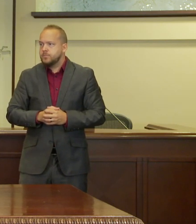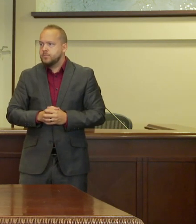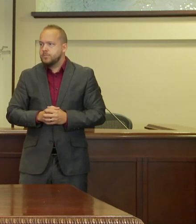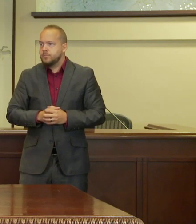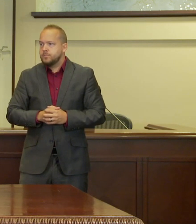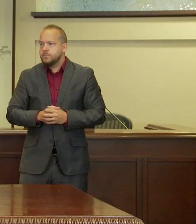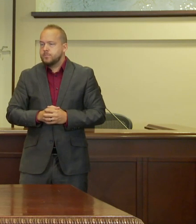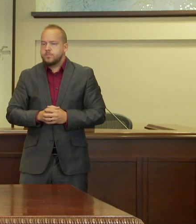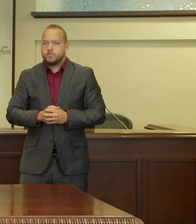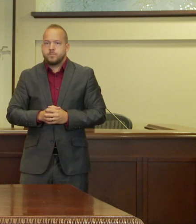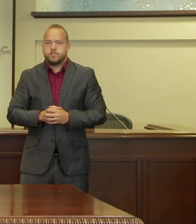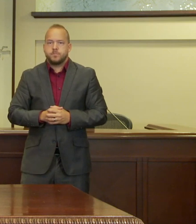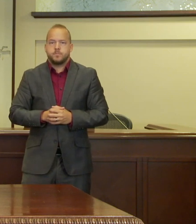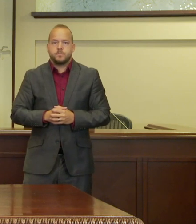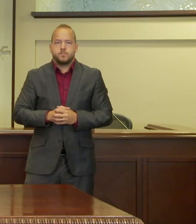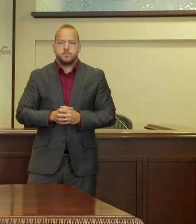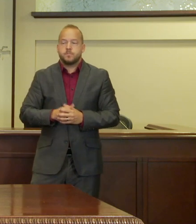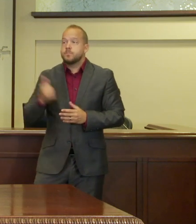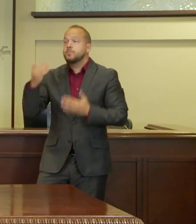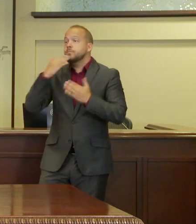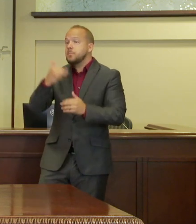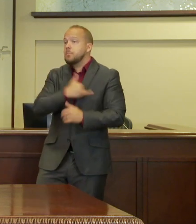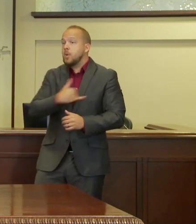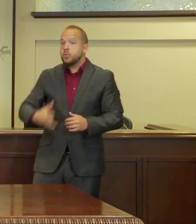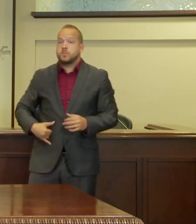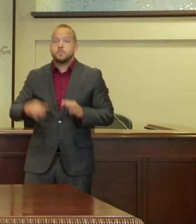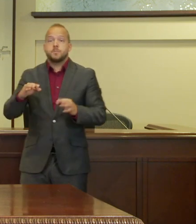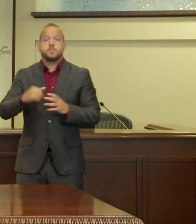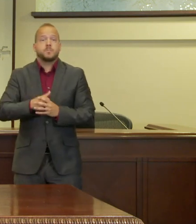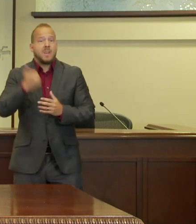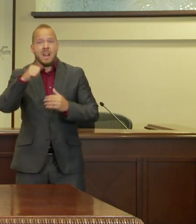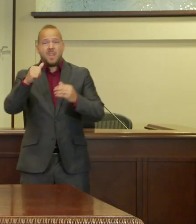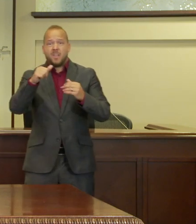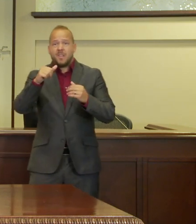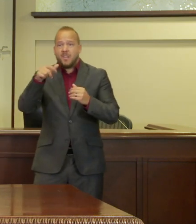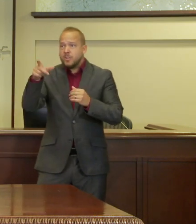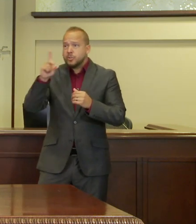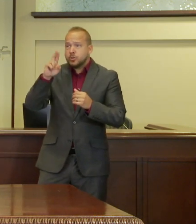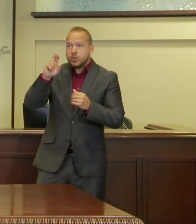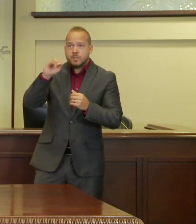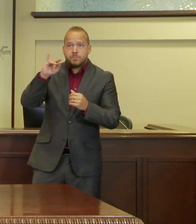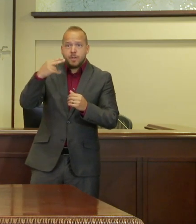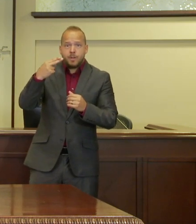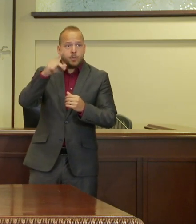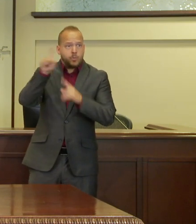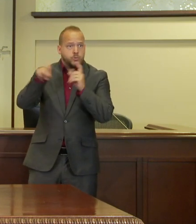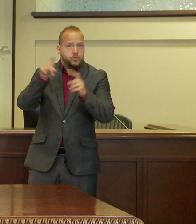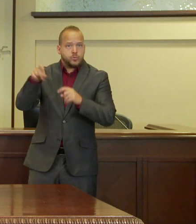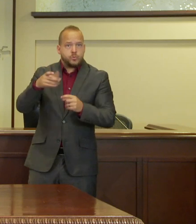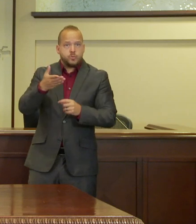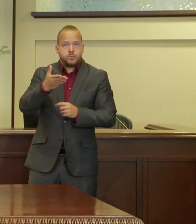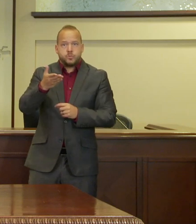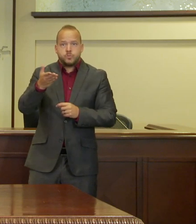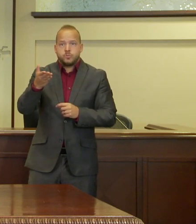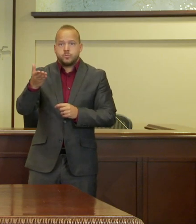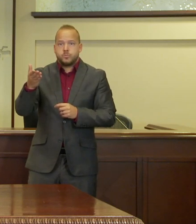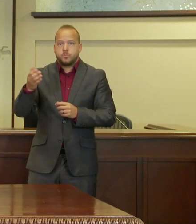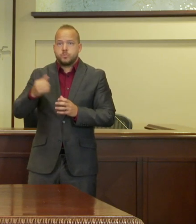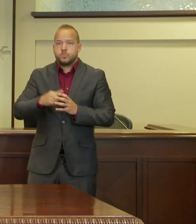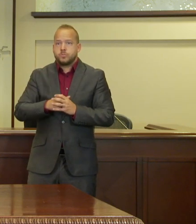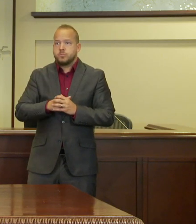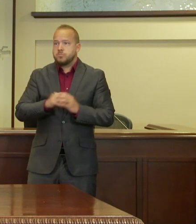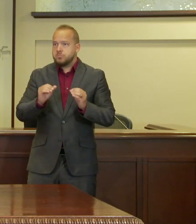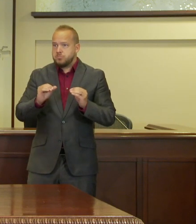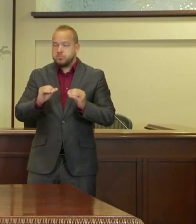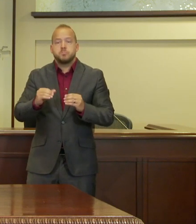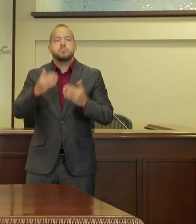Thank you, Mayor Wheeler. Any questions for Dr. Smith? Okay, that will wrap it up for today. I want to let